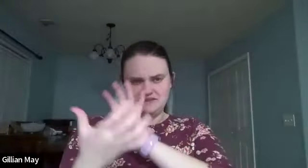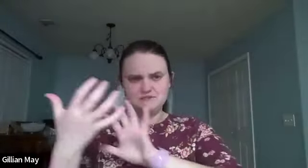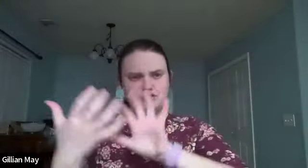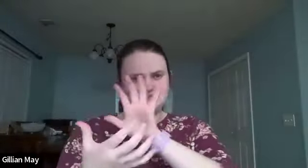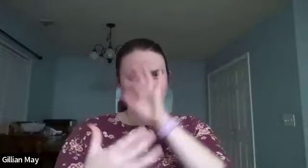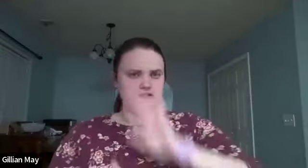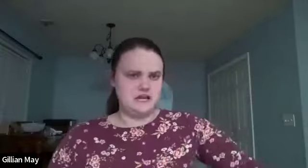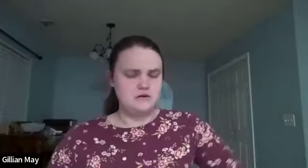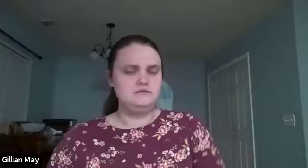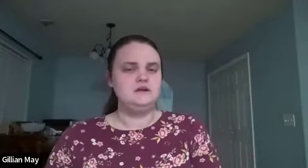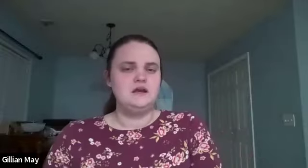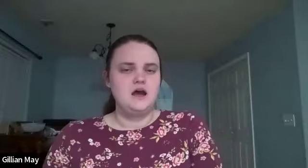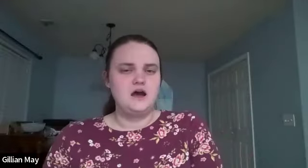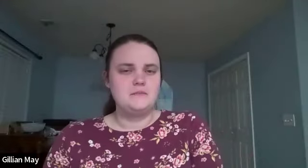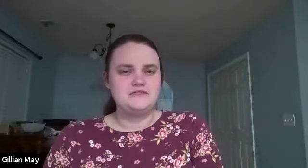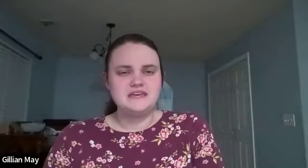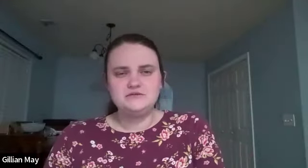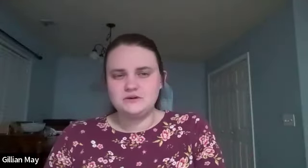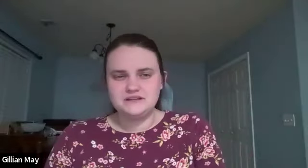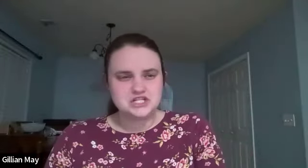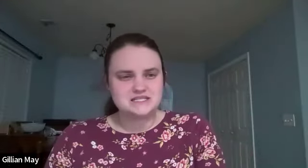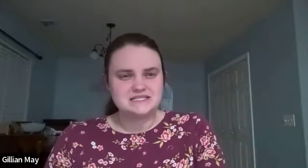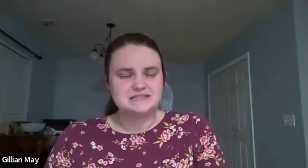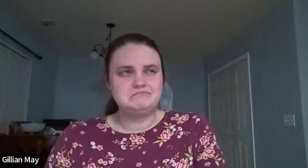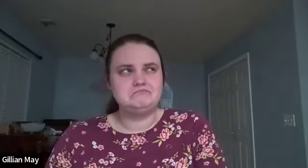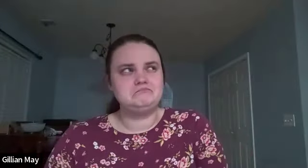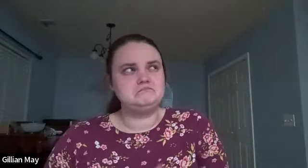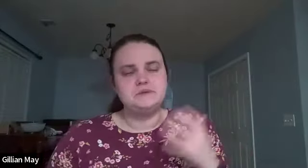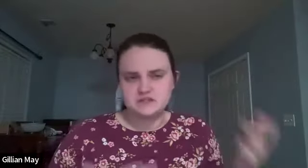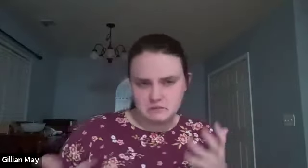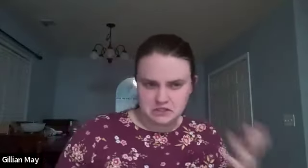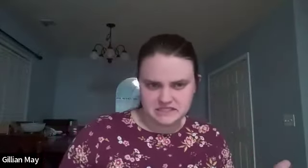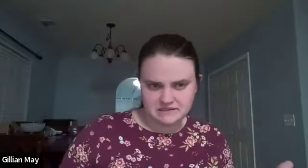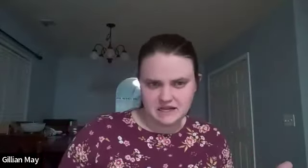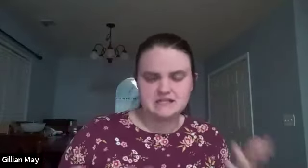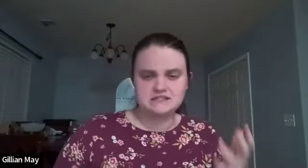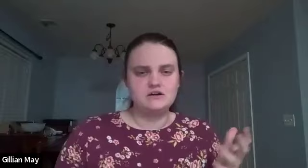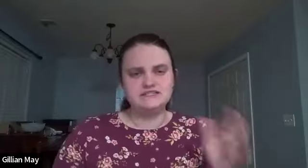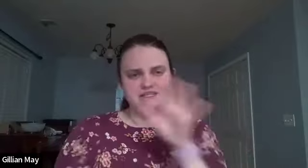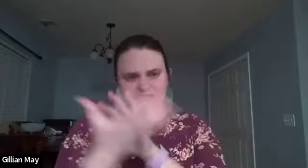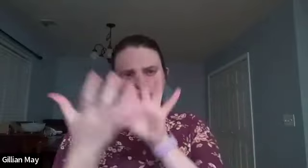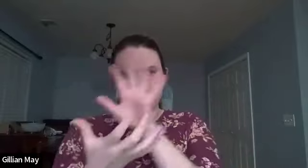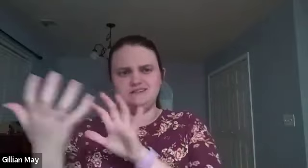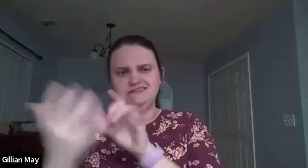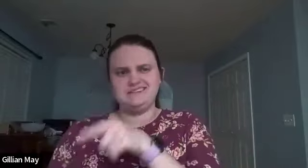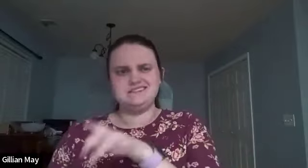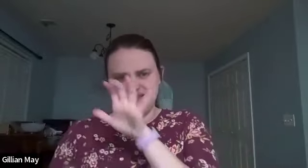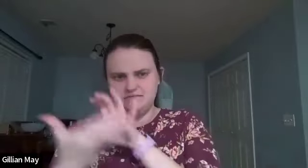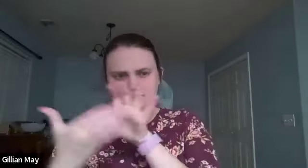this motion lower down. I think it really just depends on the person. And as long as it gets the point across, like this is like